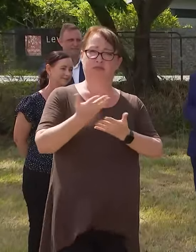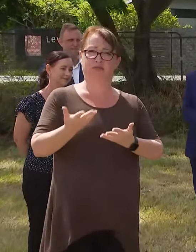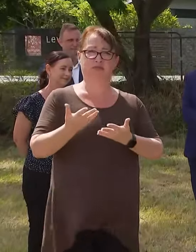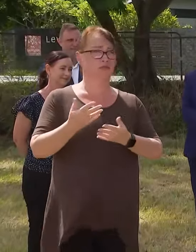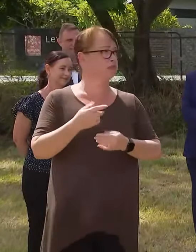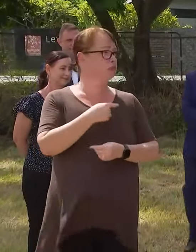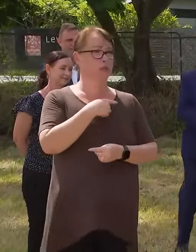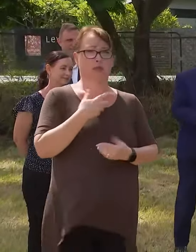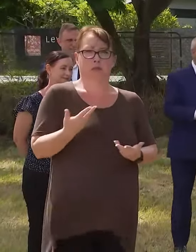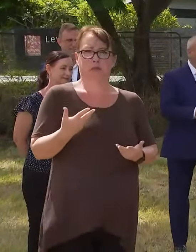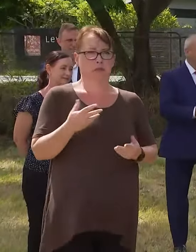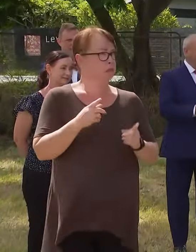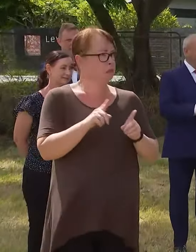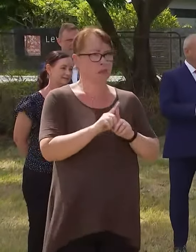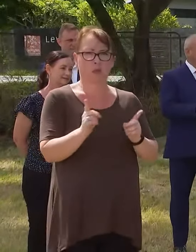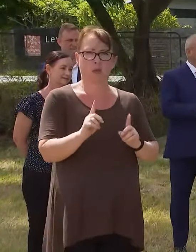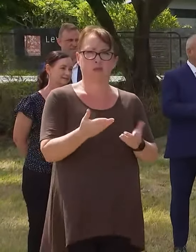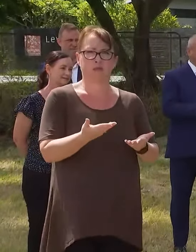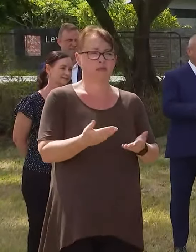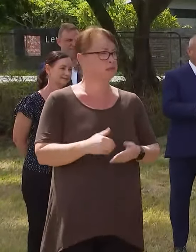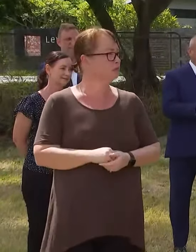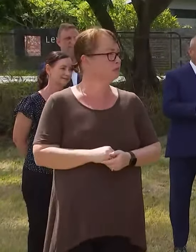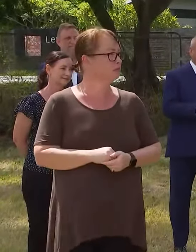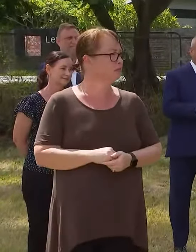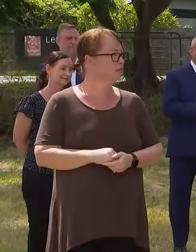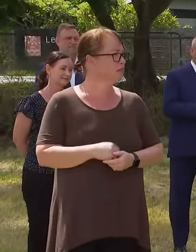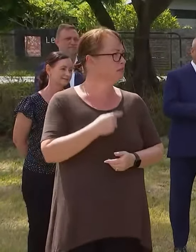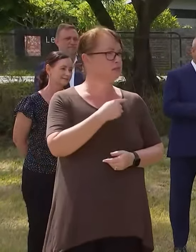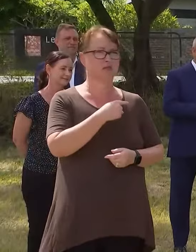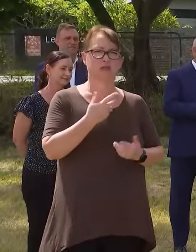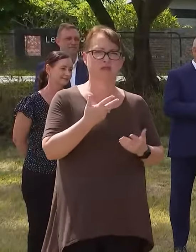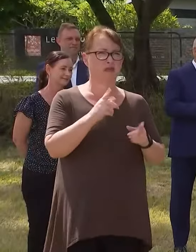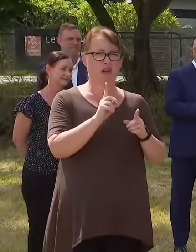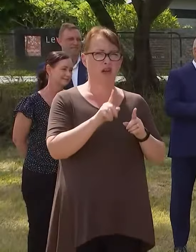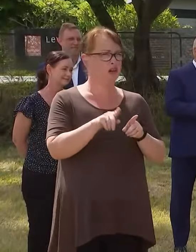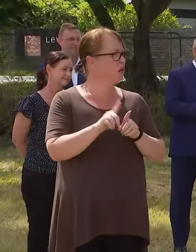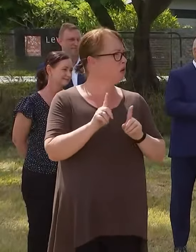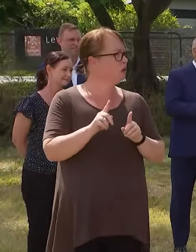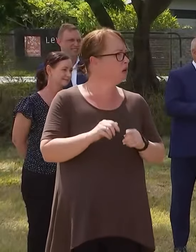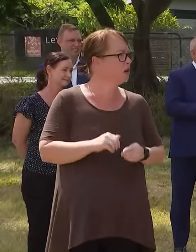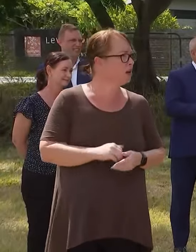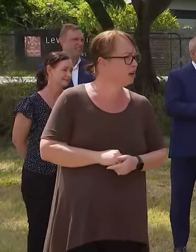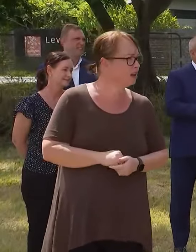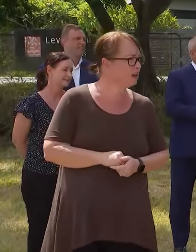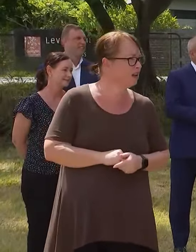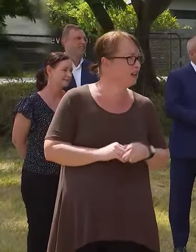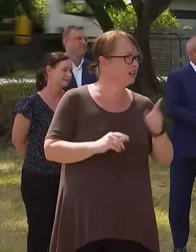No? Like what? In relation to what?